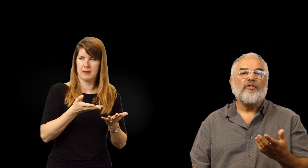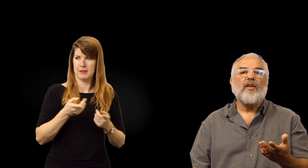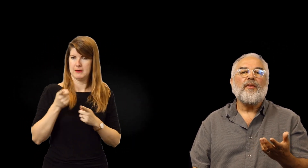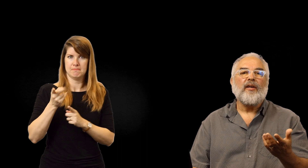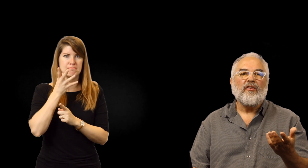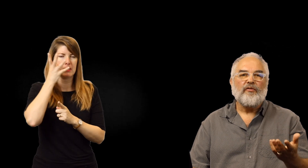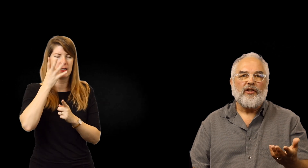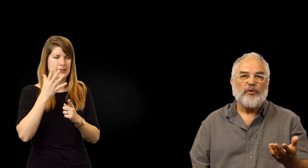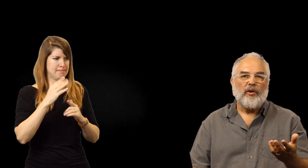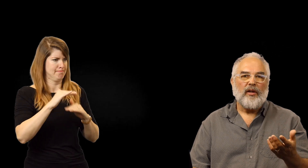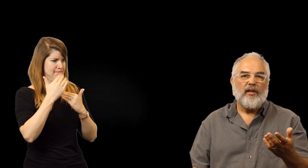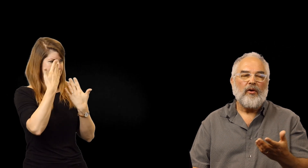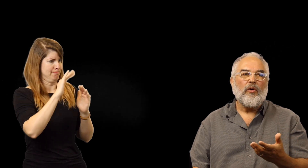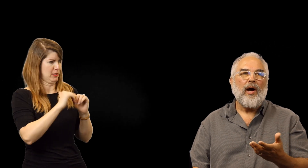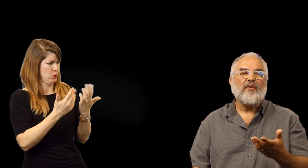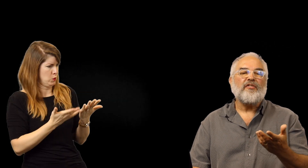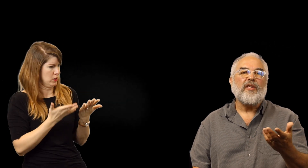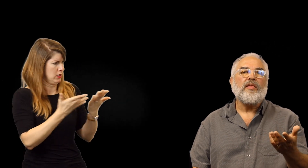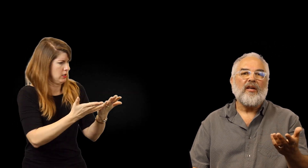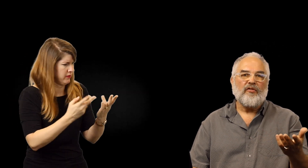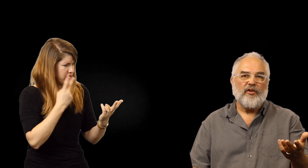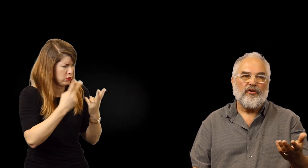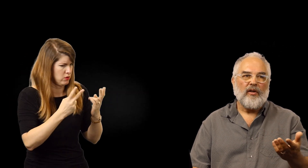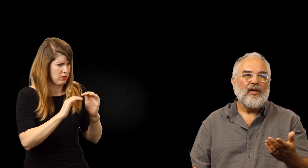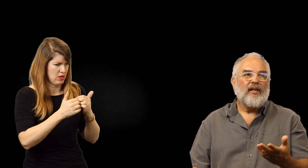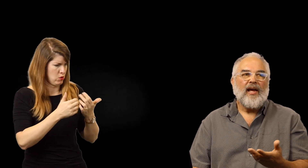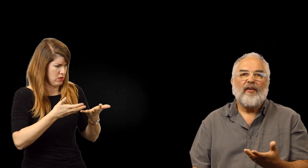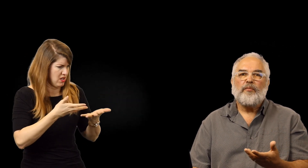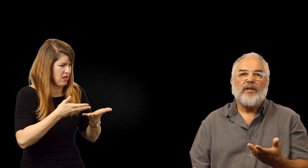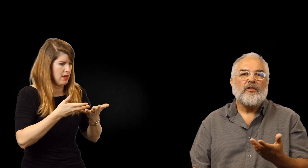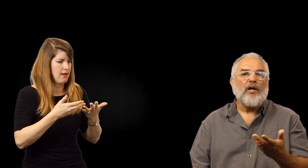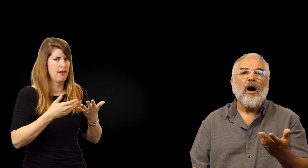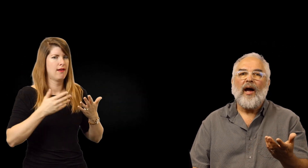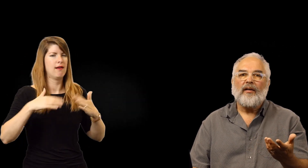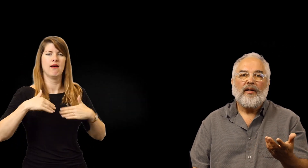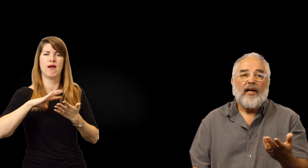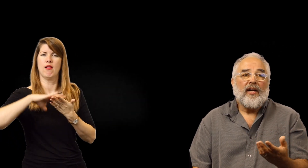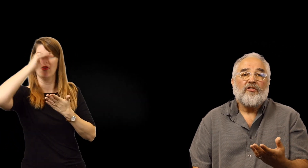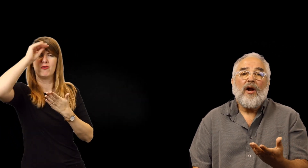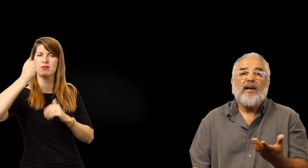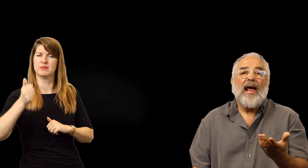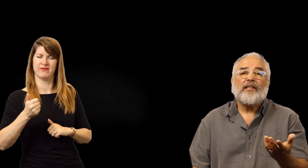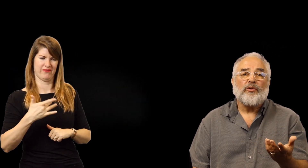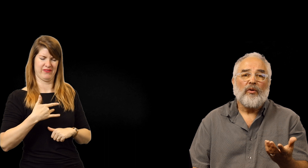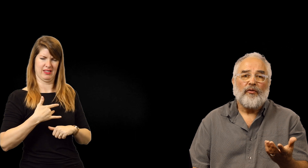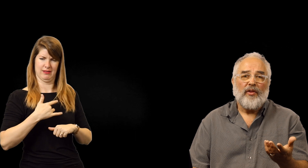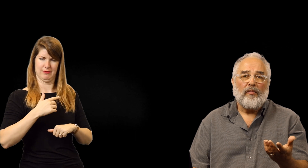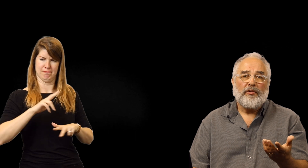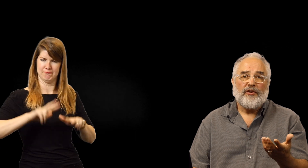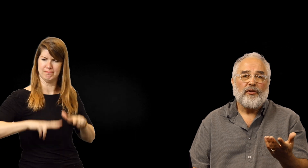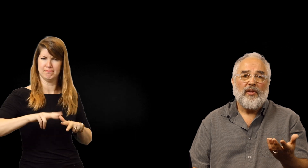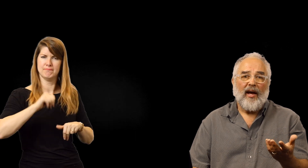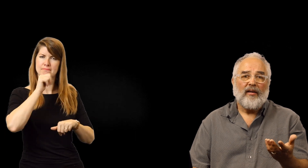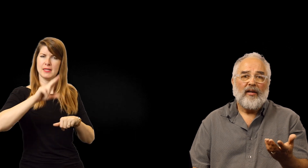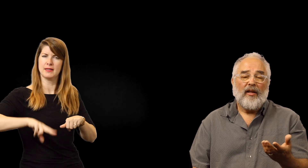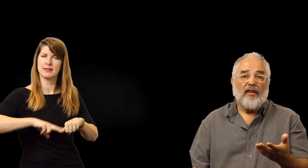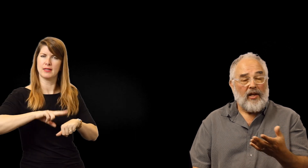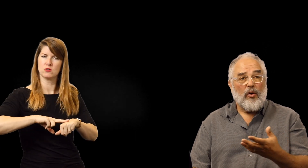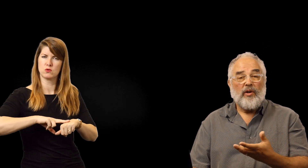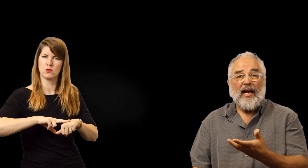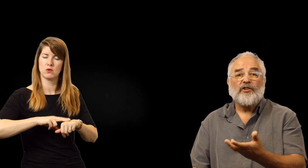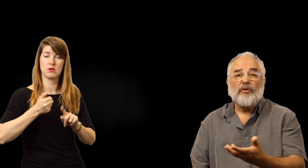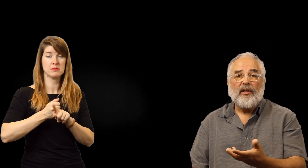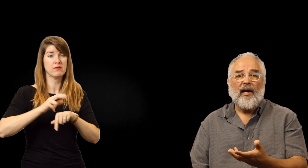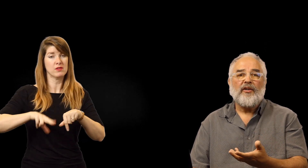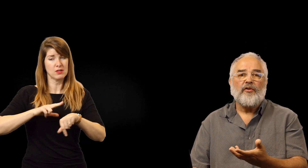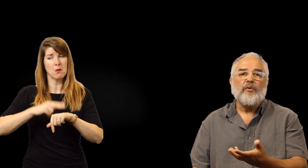how to present things visually. They don't know how to see things visually. They haven't been taught, and it's not natural for them to do that. They